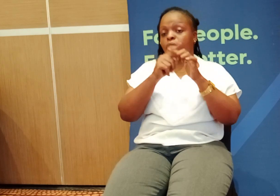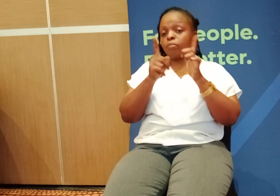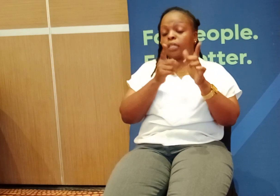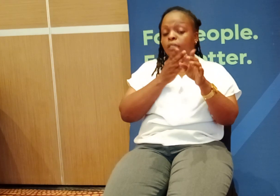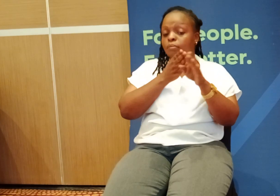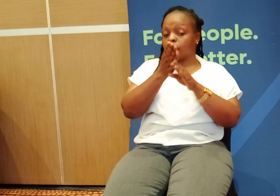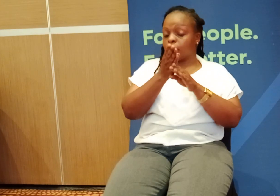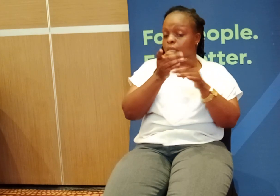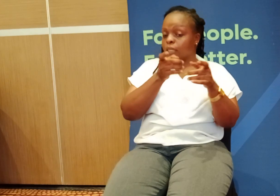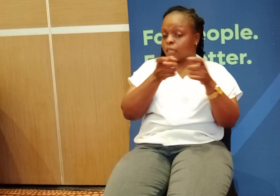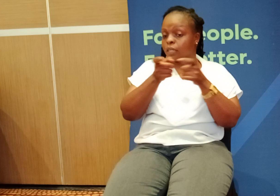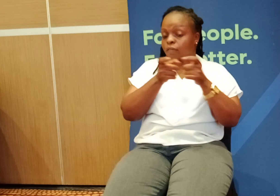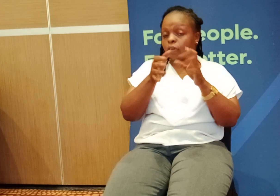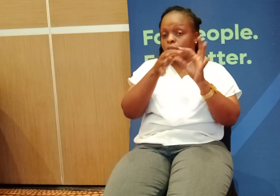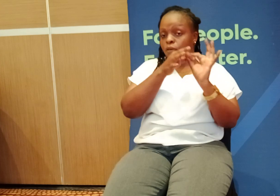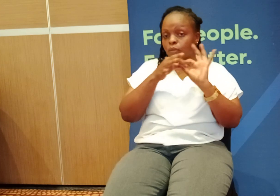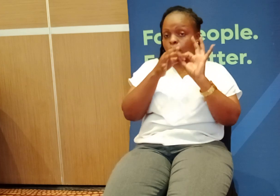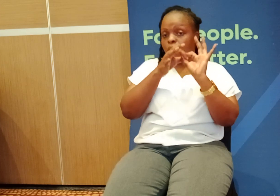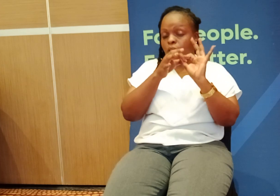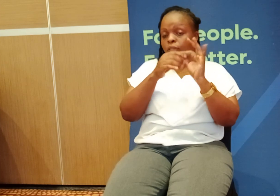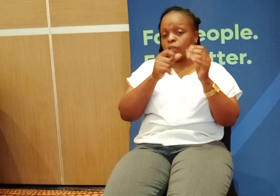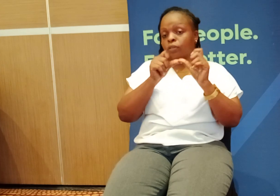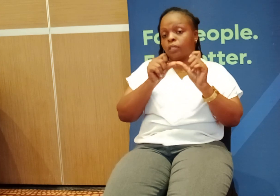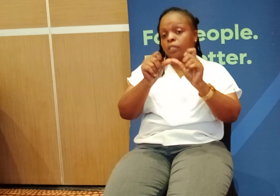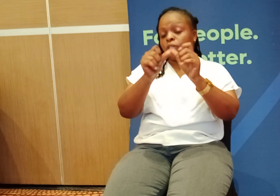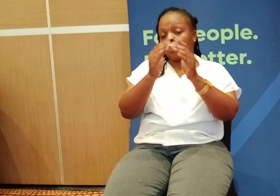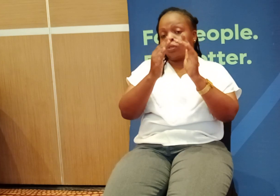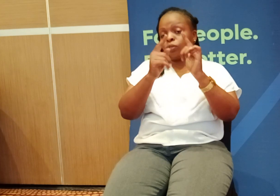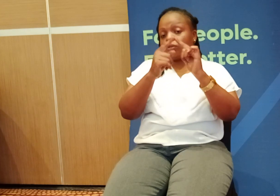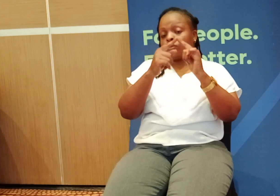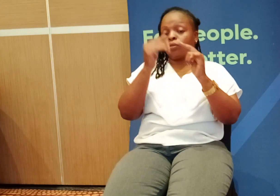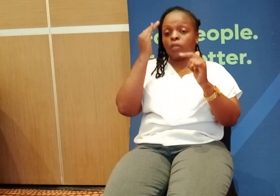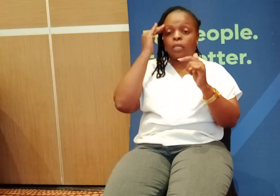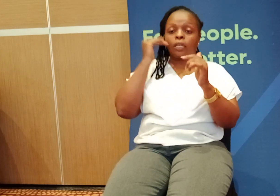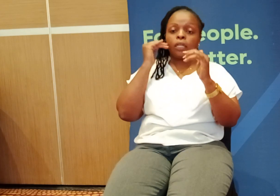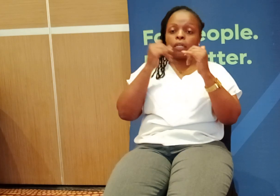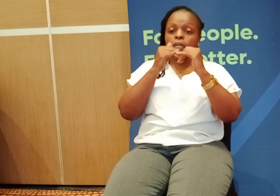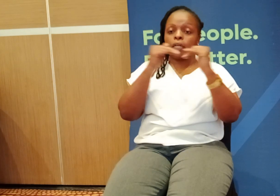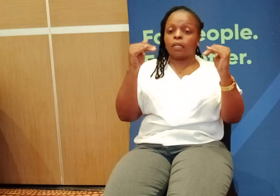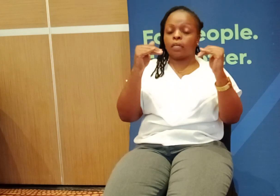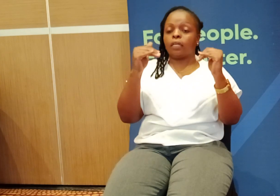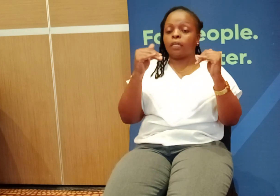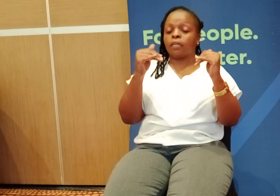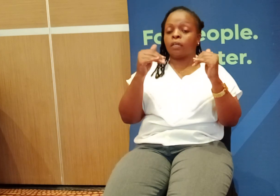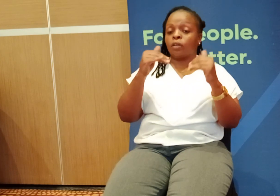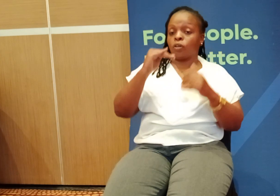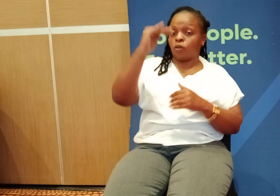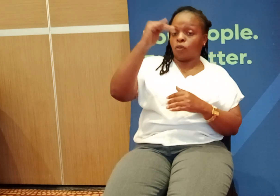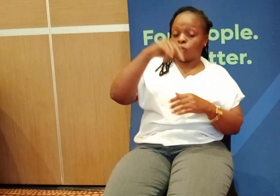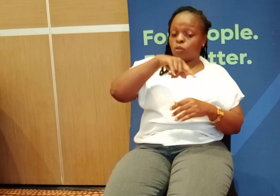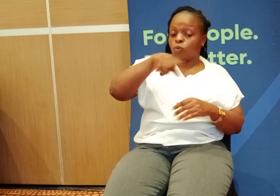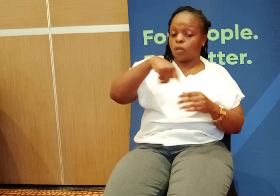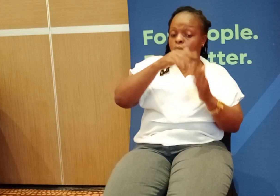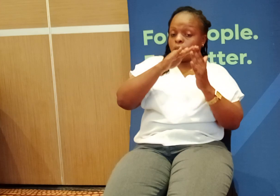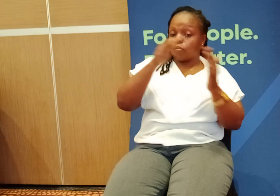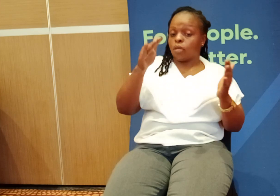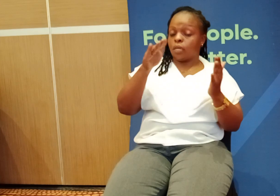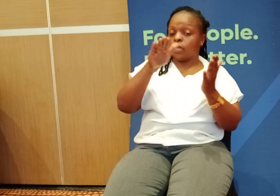view, corporate continue to be to headline our growth. We are a big bank with a big balance sheet, so